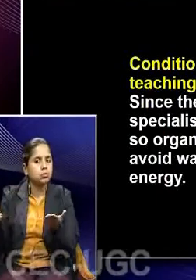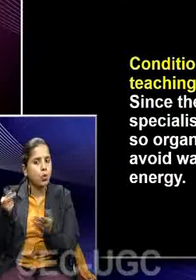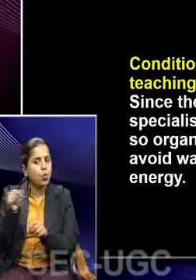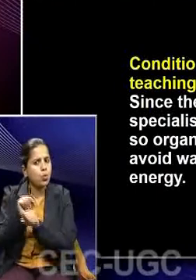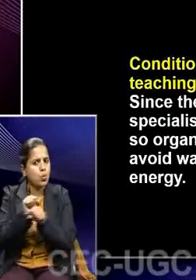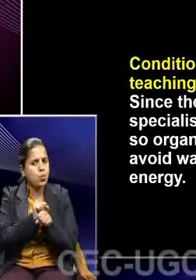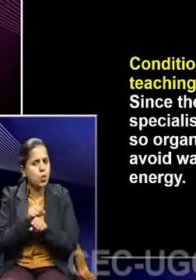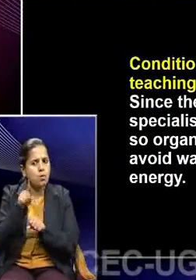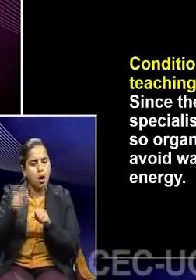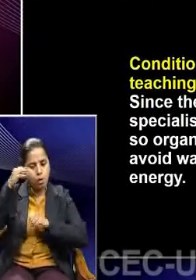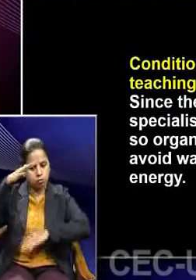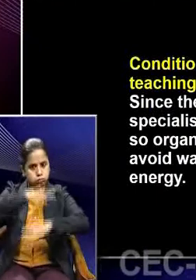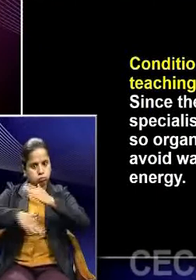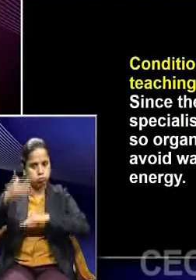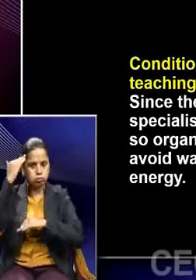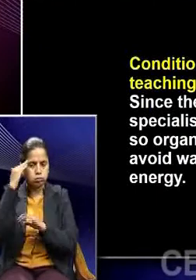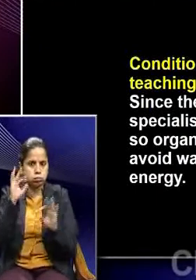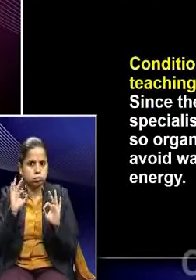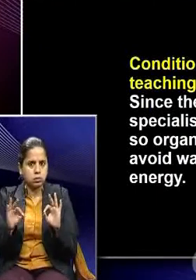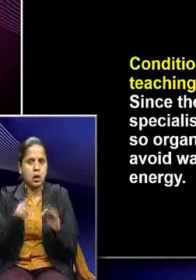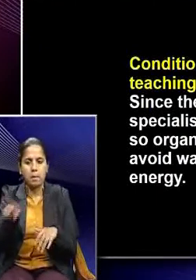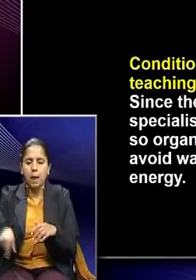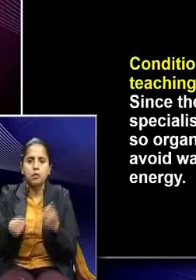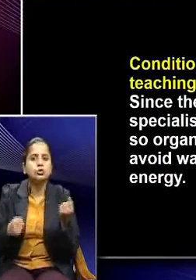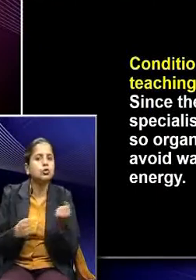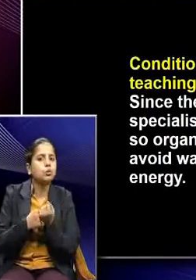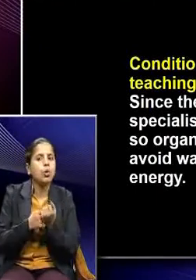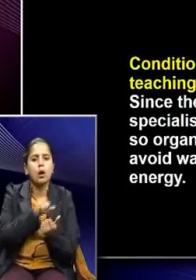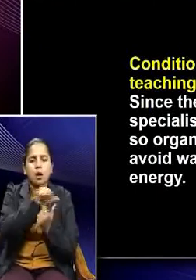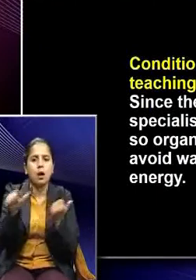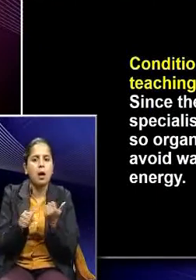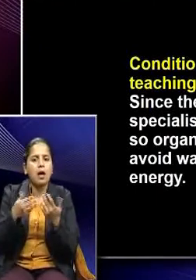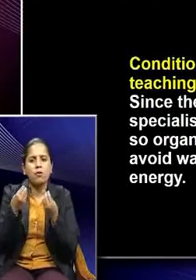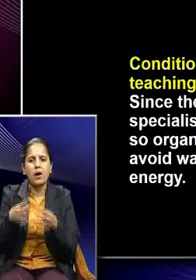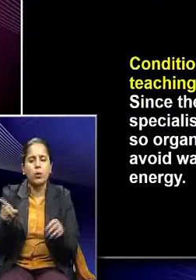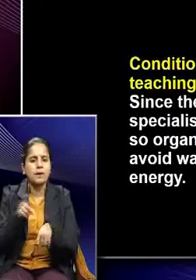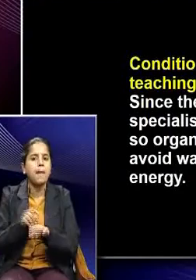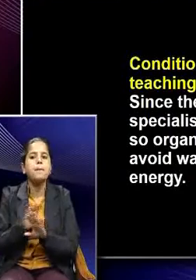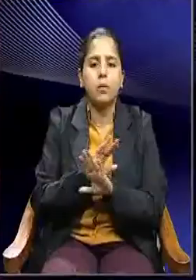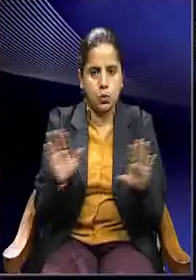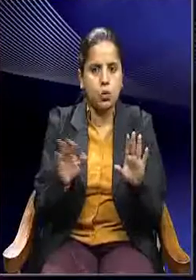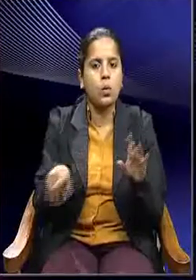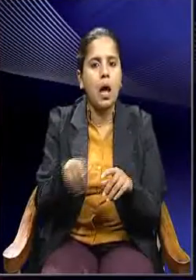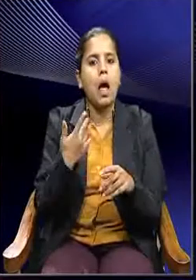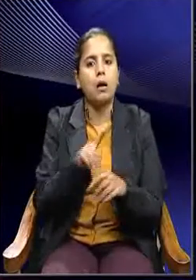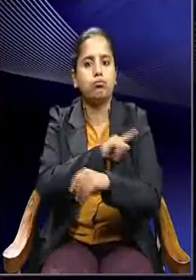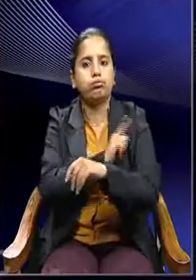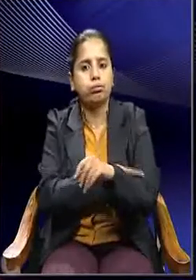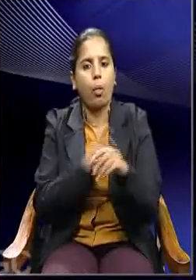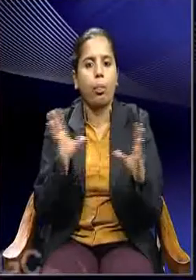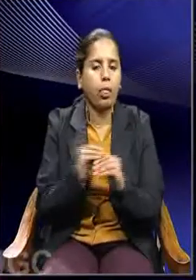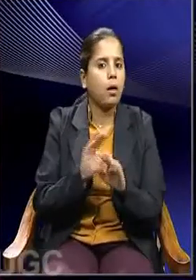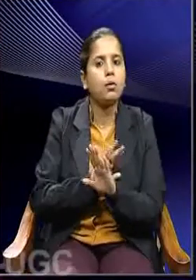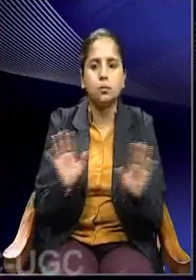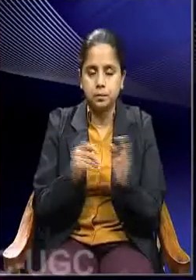so organized and assisted as to avoid wastage of his time and energy.